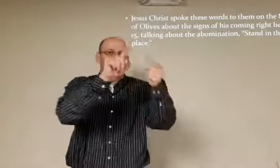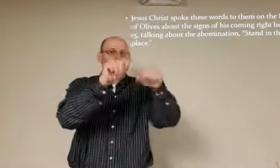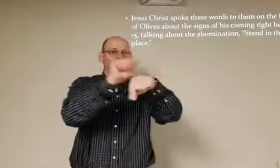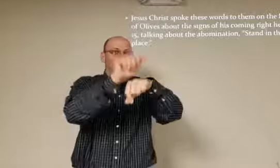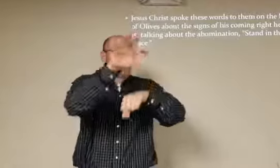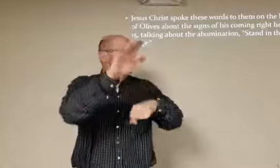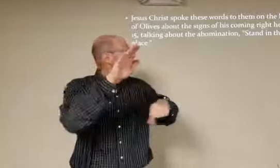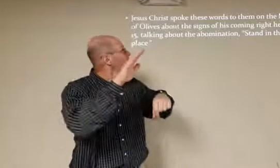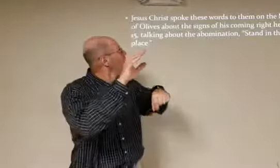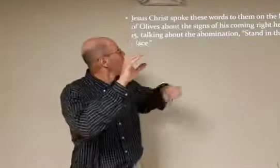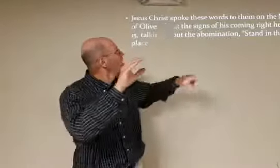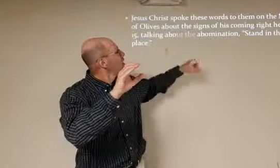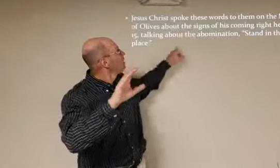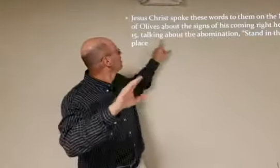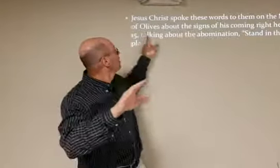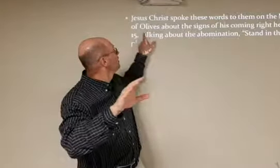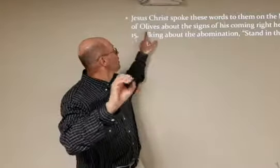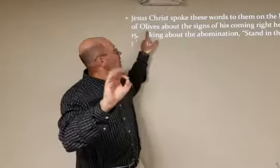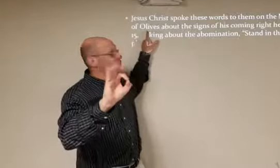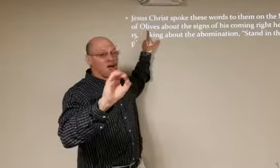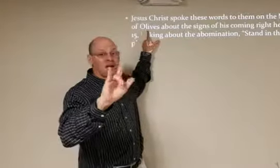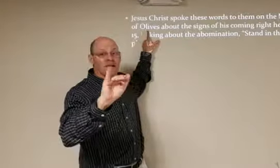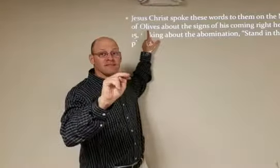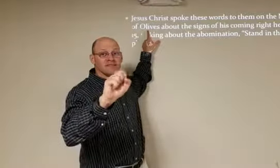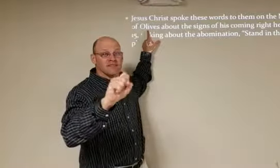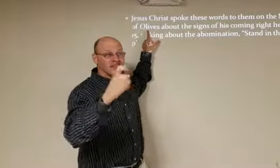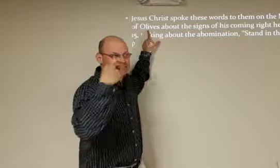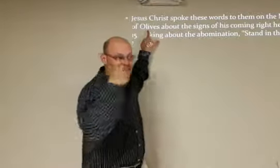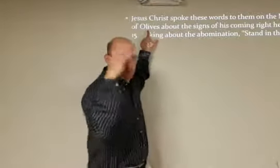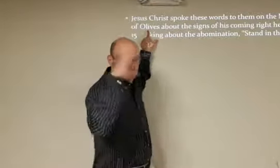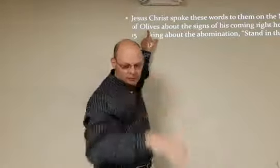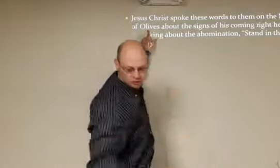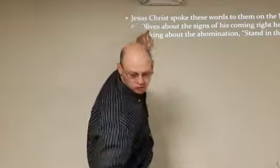And so when Jesus took them to the Temple Mount, or the Mount of Olives,